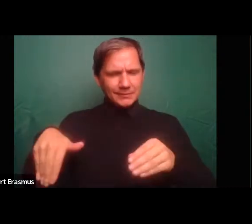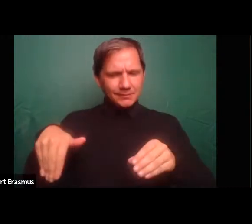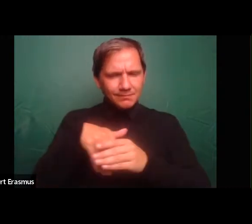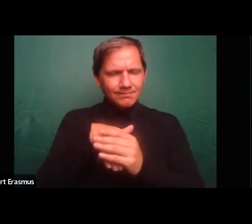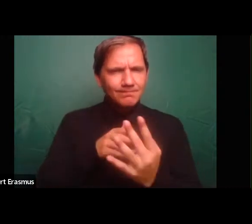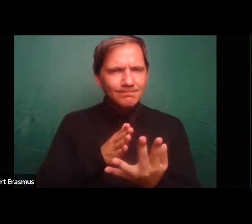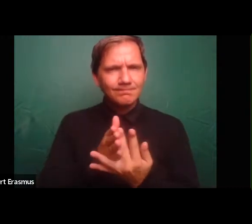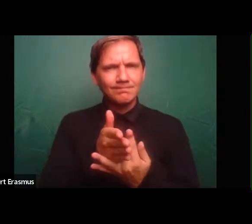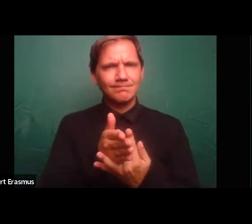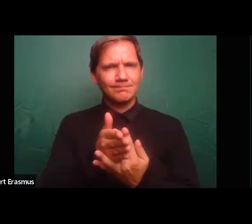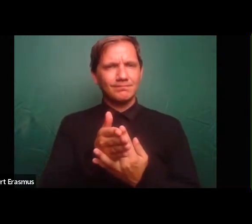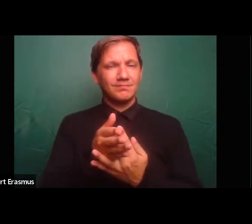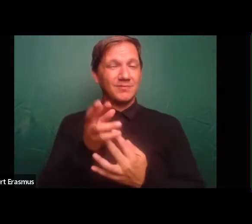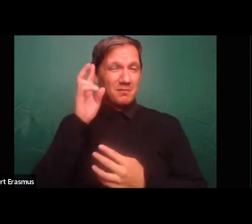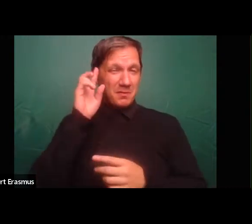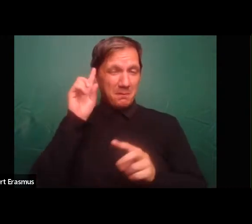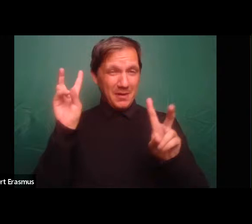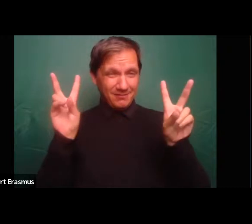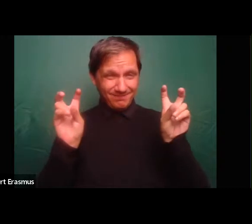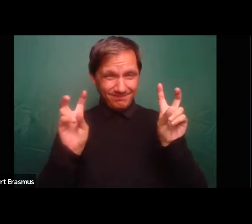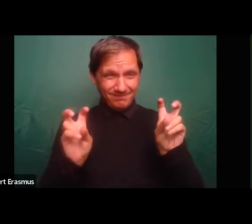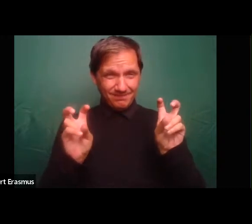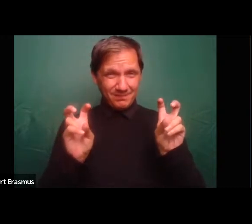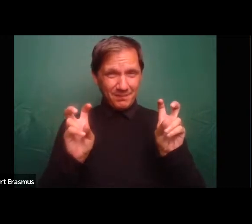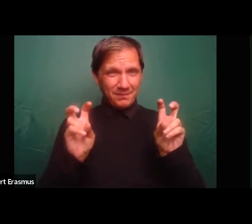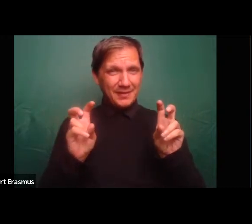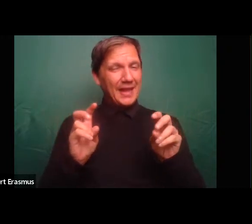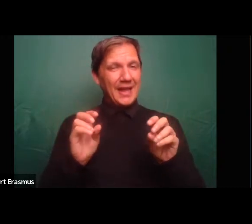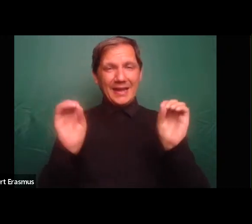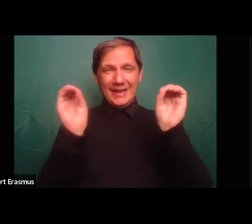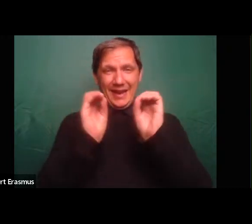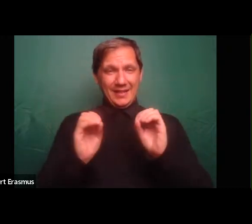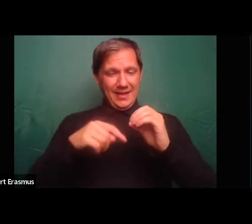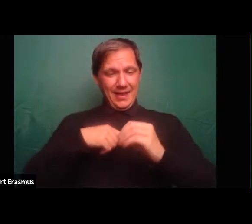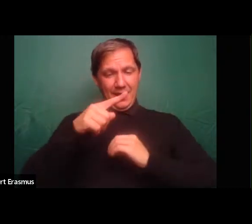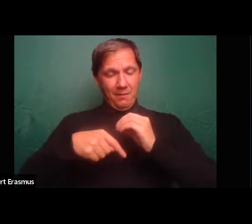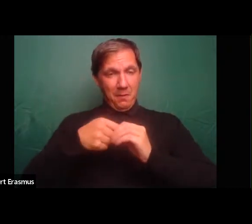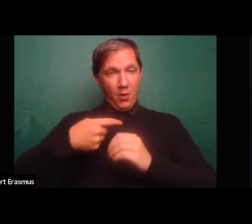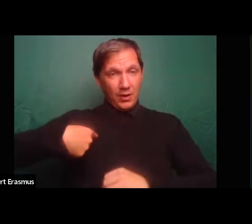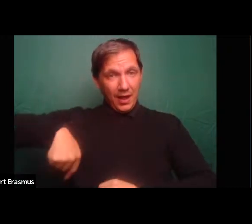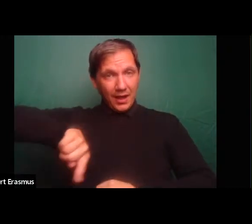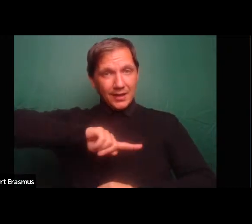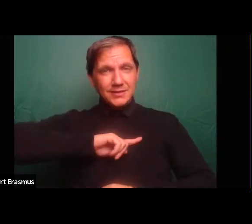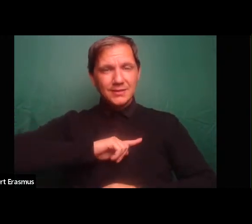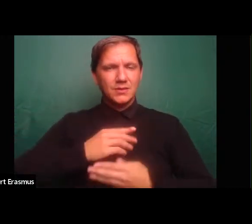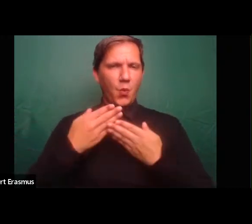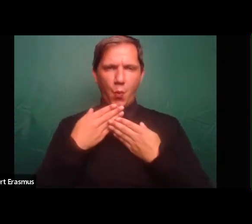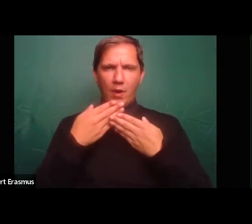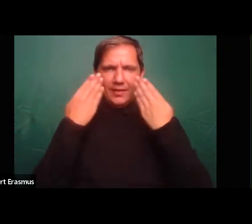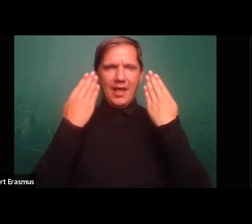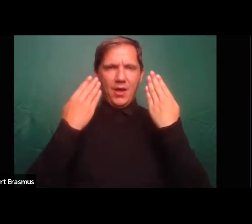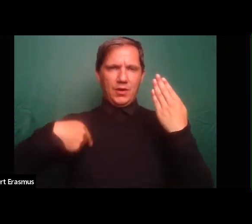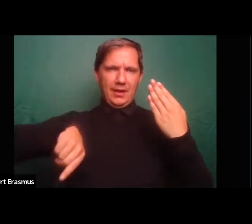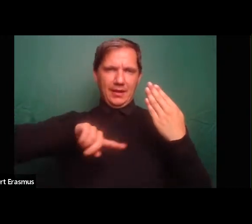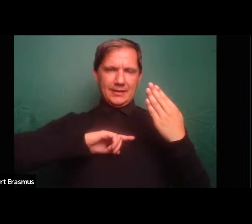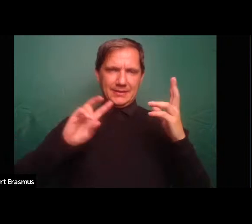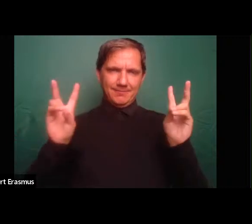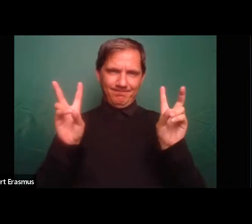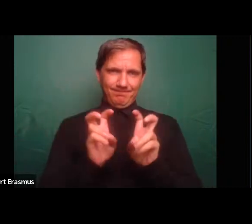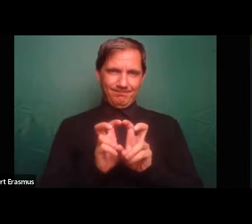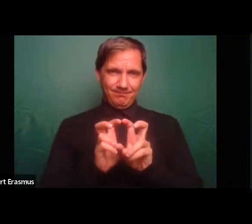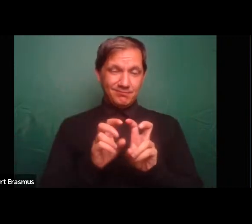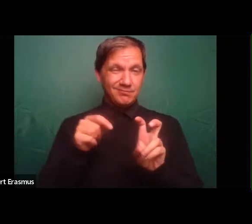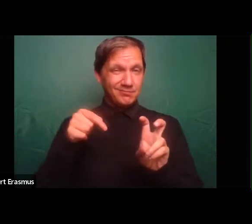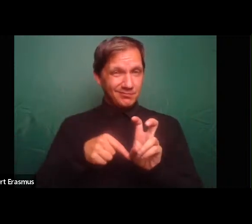of nothing about us without us, which speaks to a kind of unity in being able to